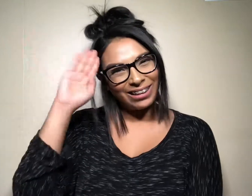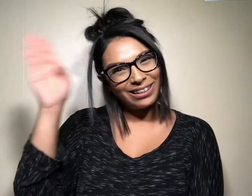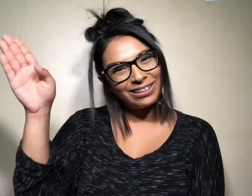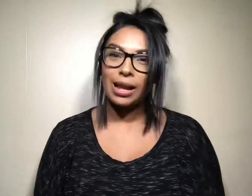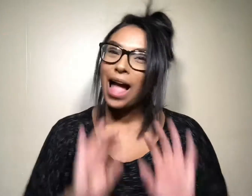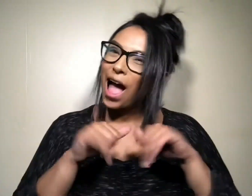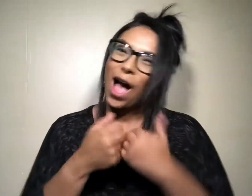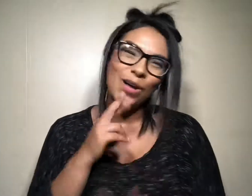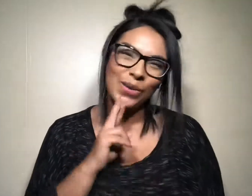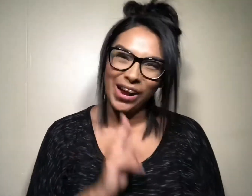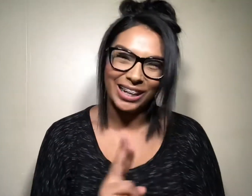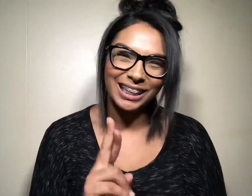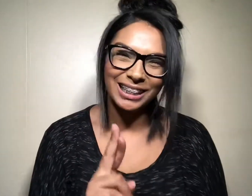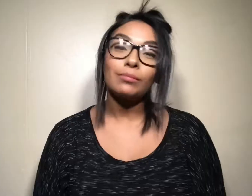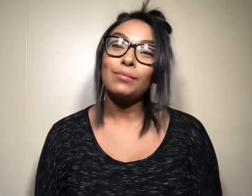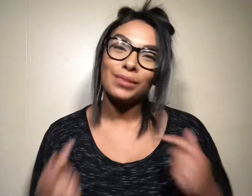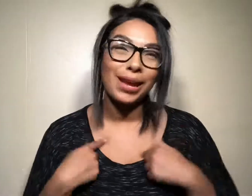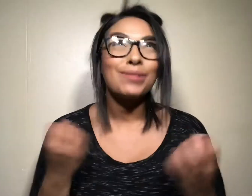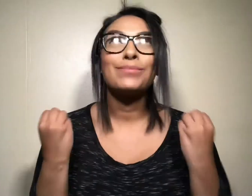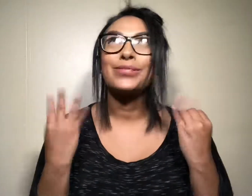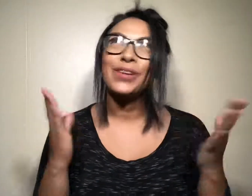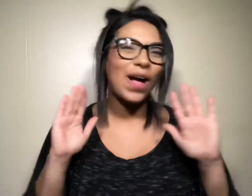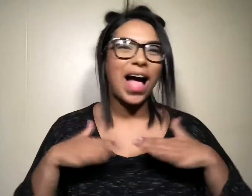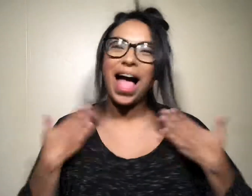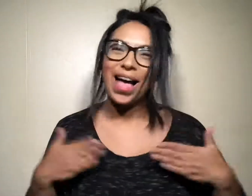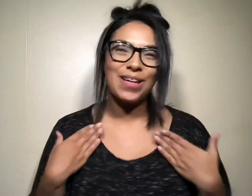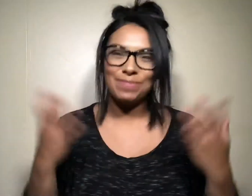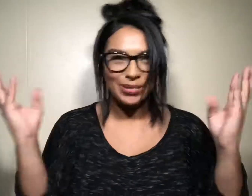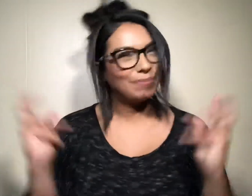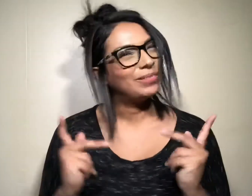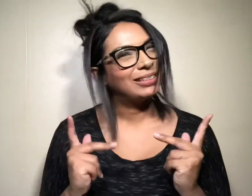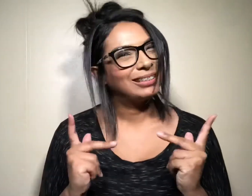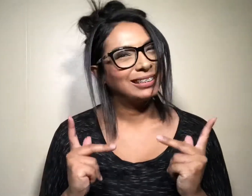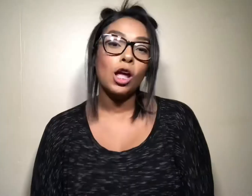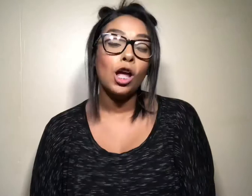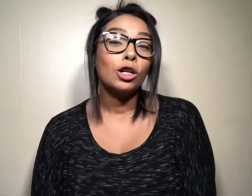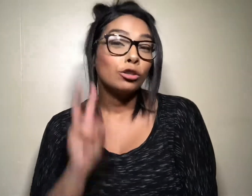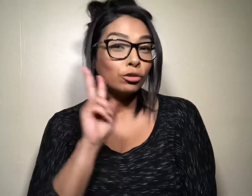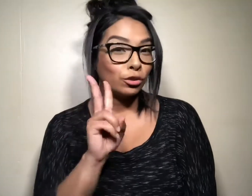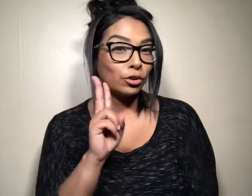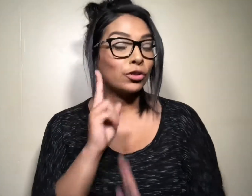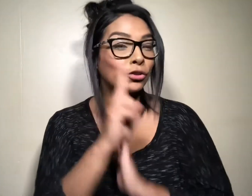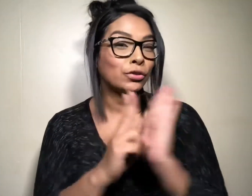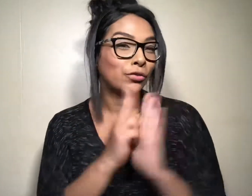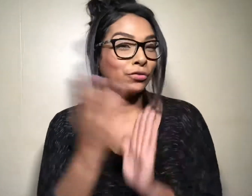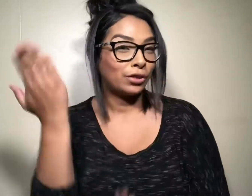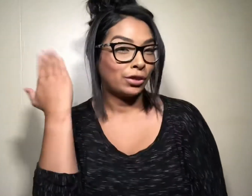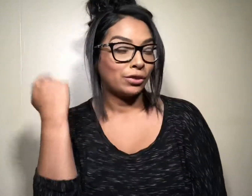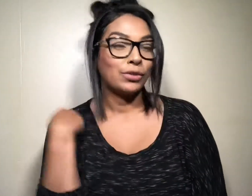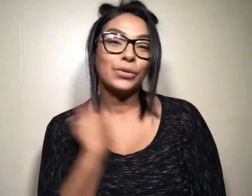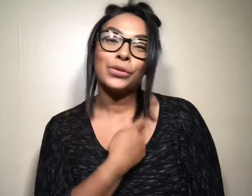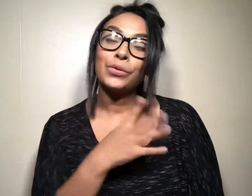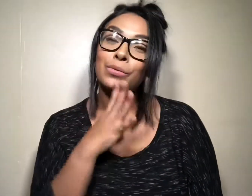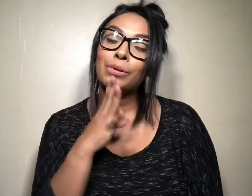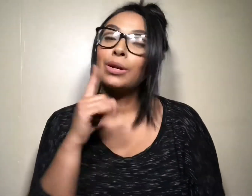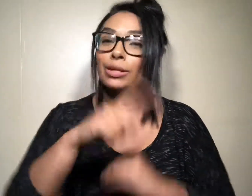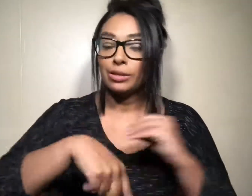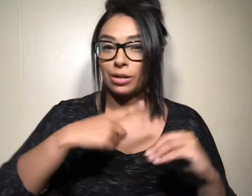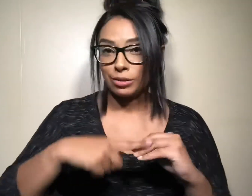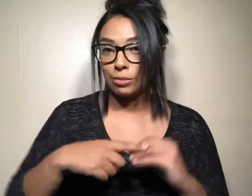Hello, how are you? I'm so happy to be back. 2 videos ago, we talked about